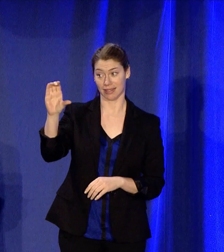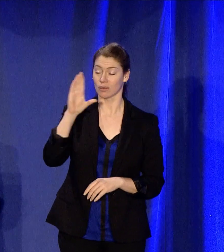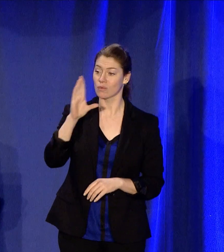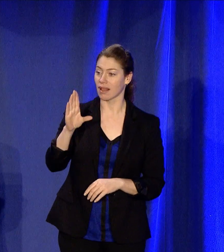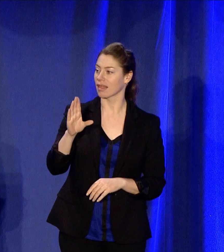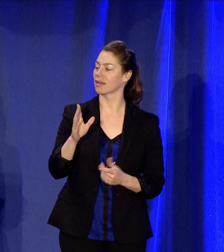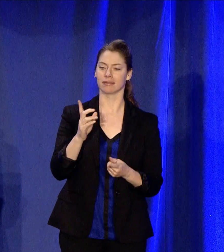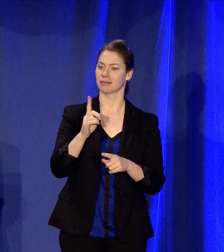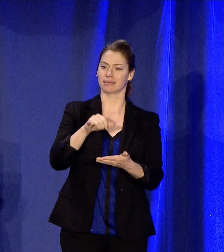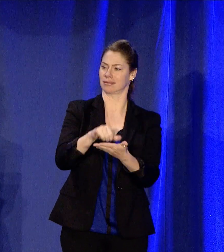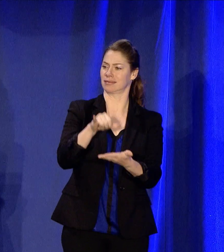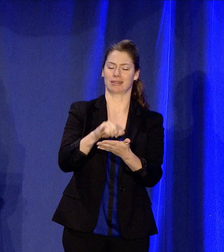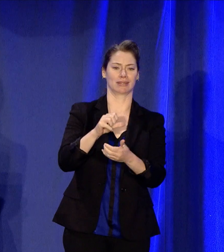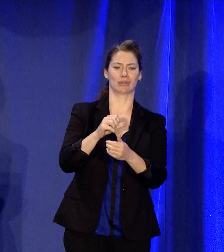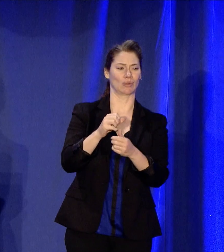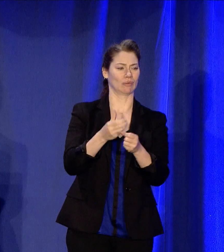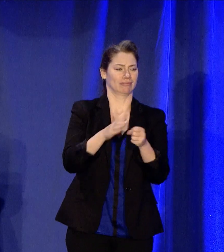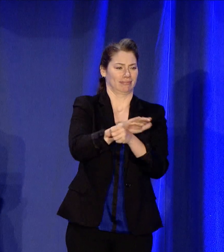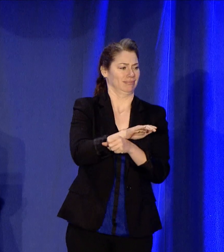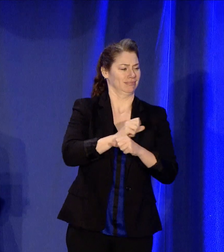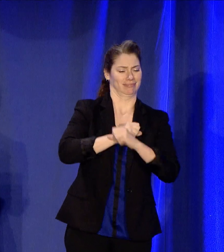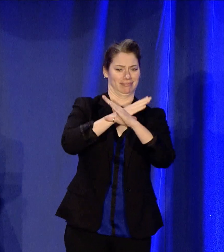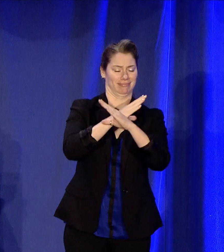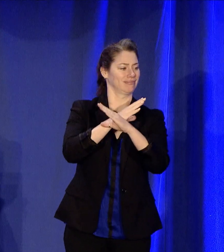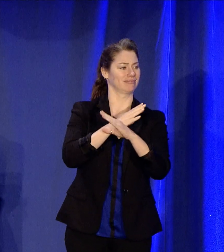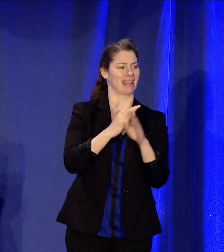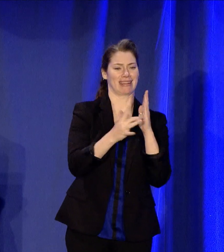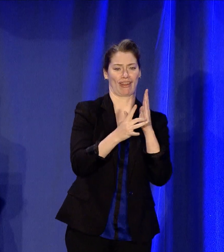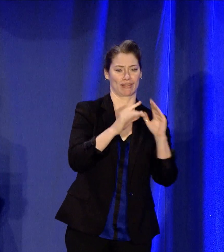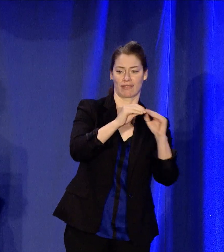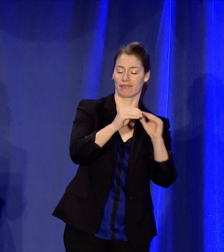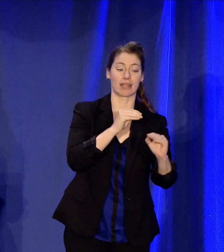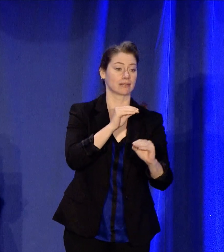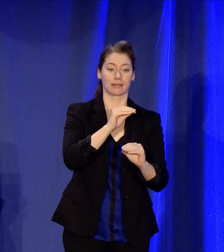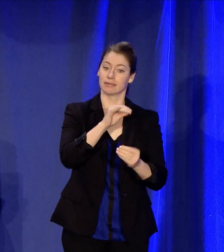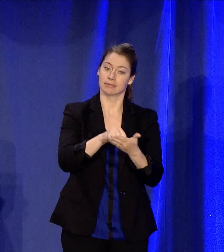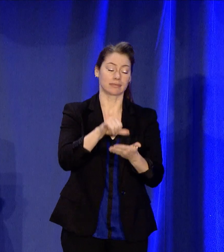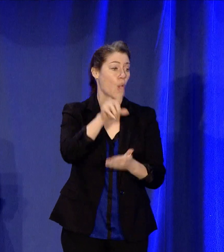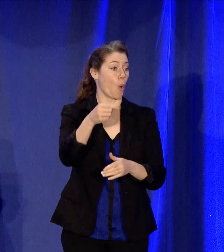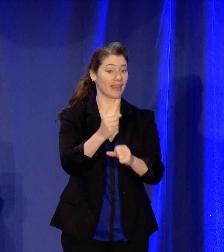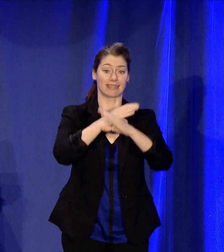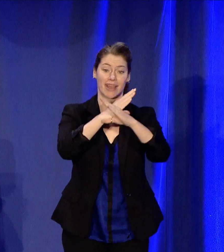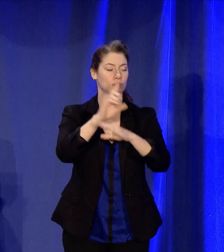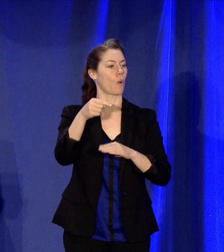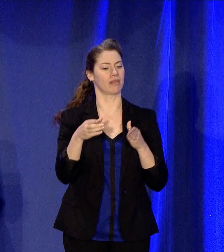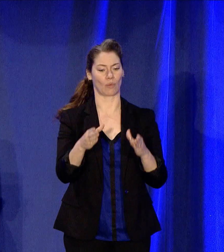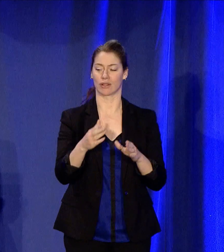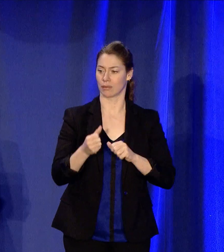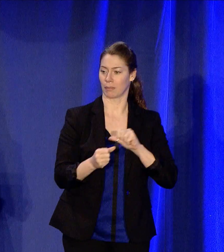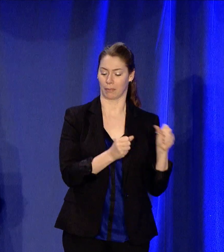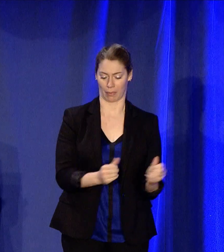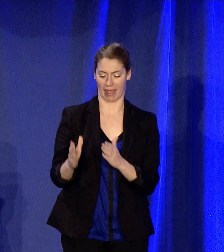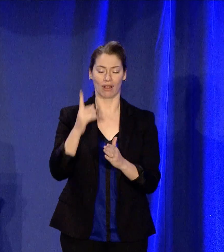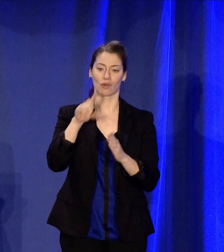no software package or patch, no technological fix. The only defense, the only way to prepare ourselves for the